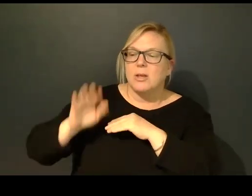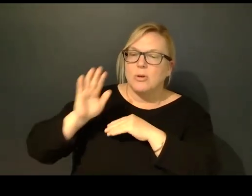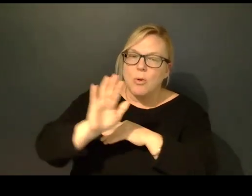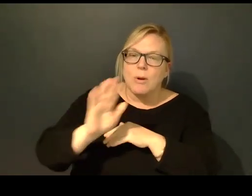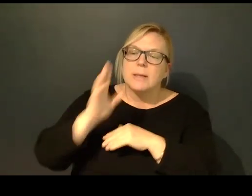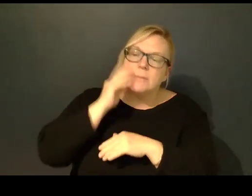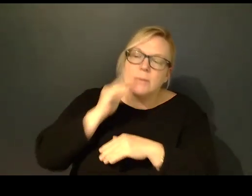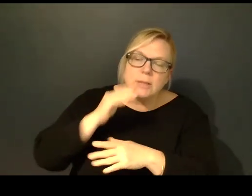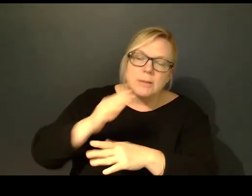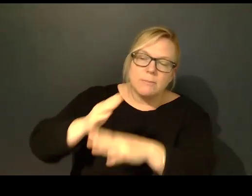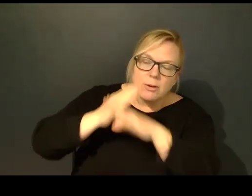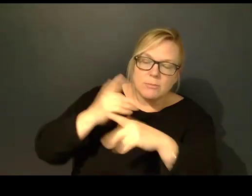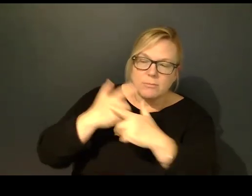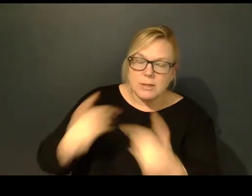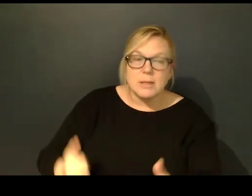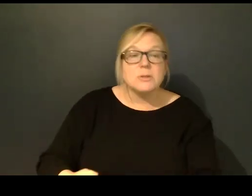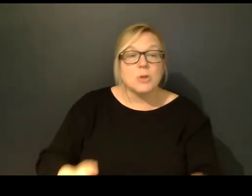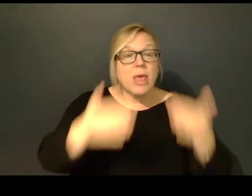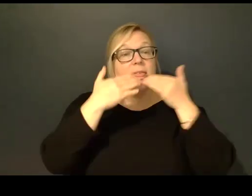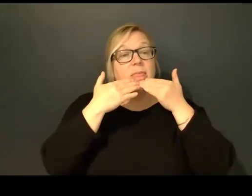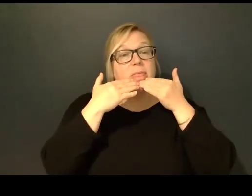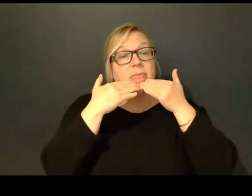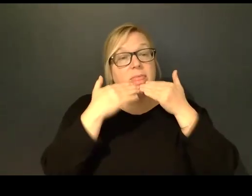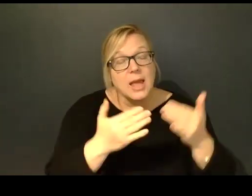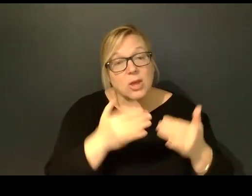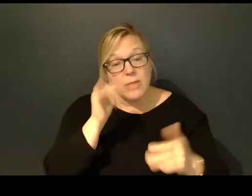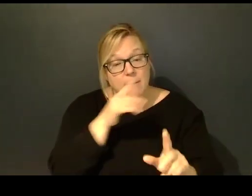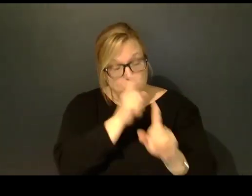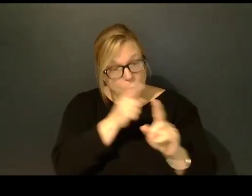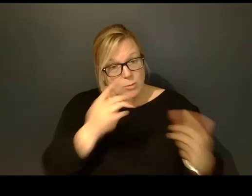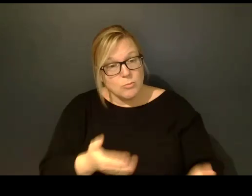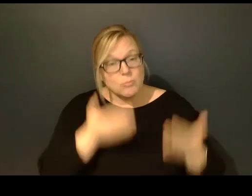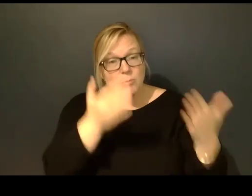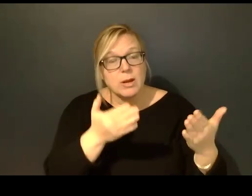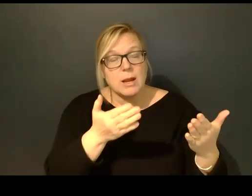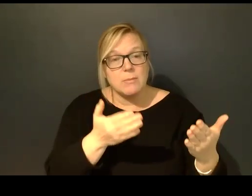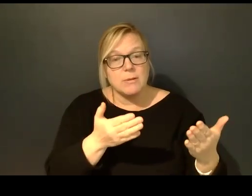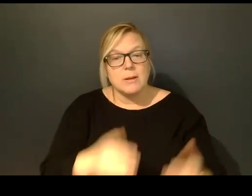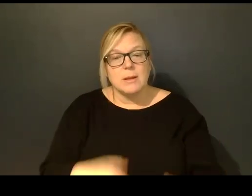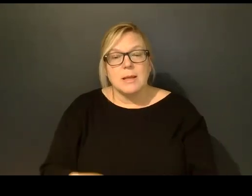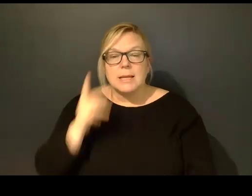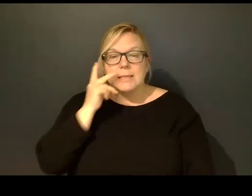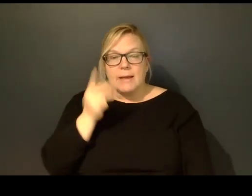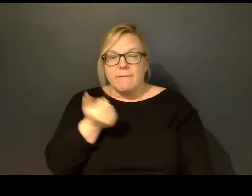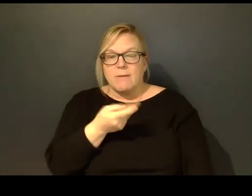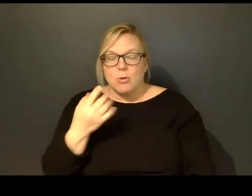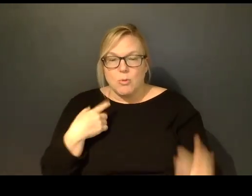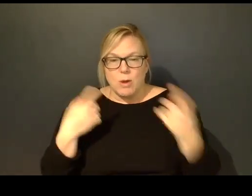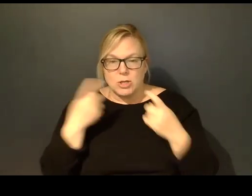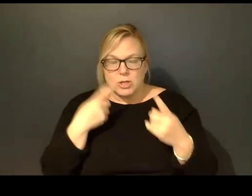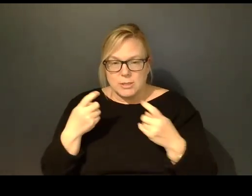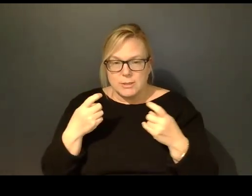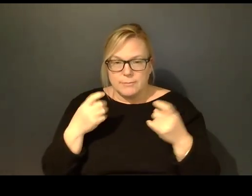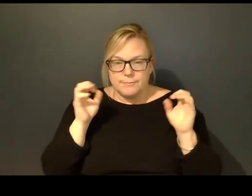Milena. So I wanted to say thanks for raising it. And I did notice that there are a few other questions that have just been posted in here. So without further